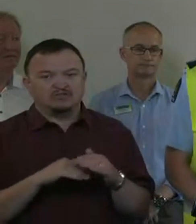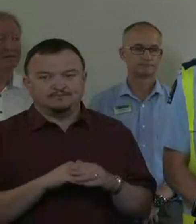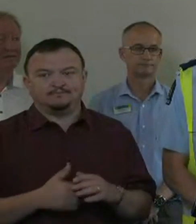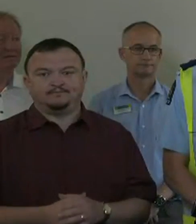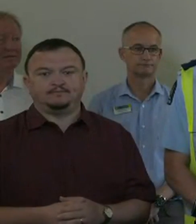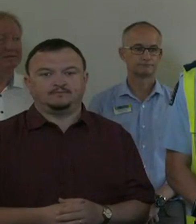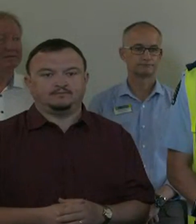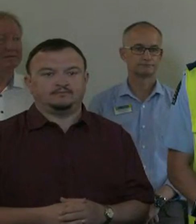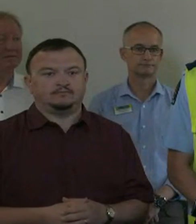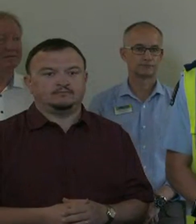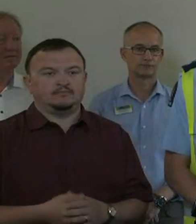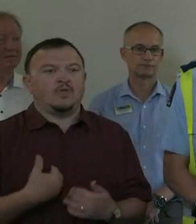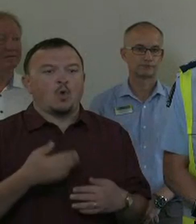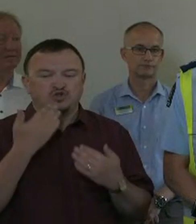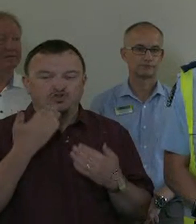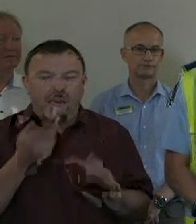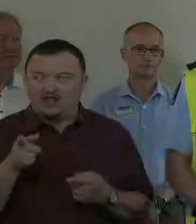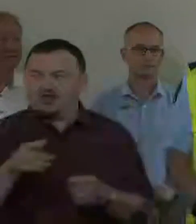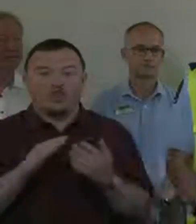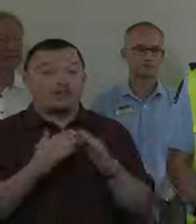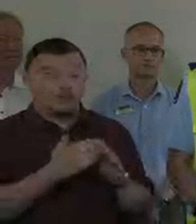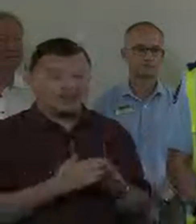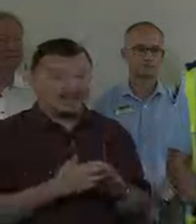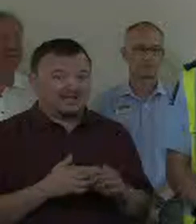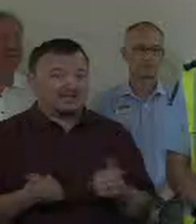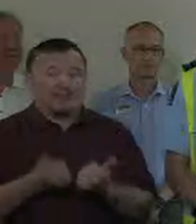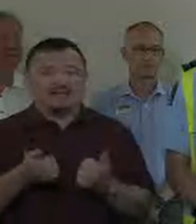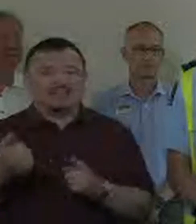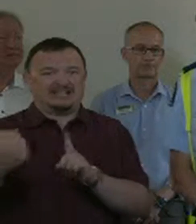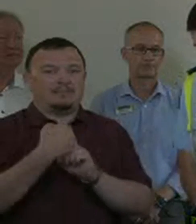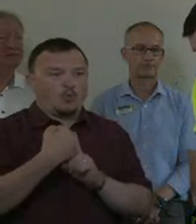We'd like to thank the community for all the support we're being provided.